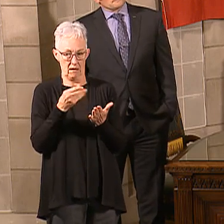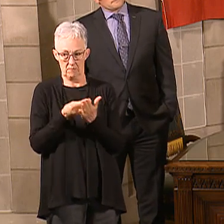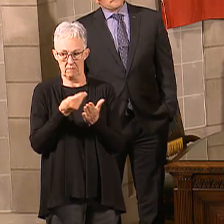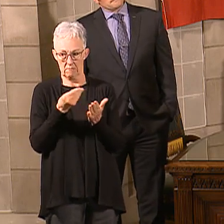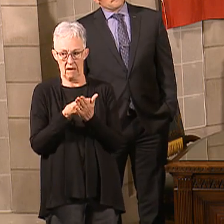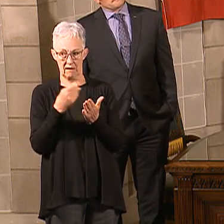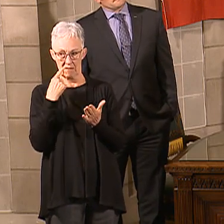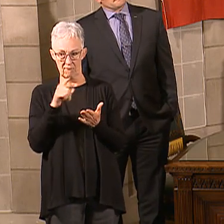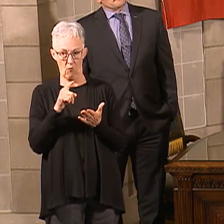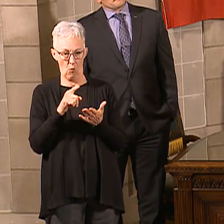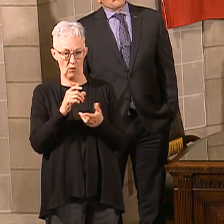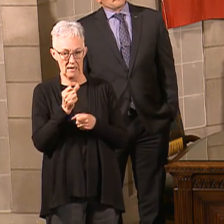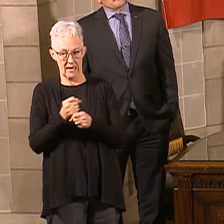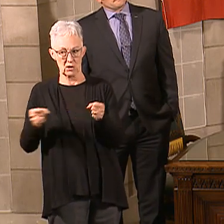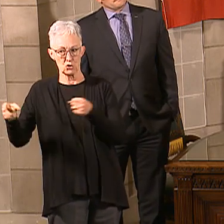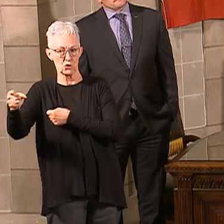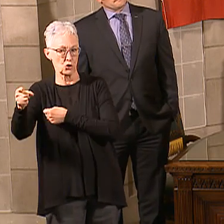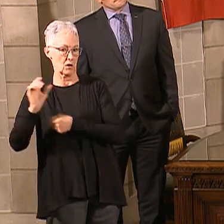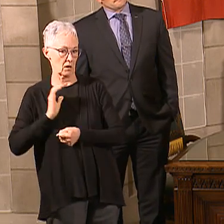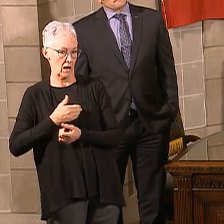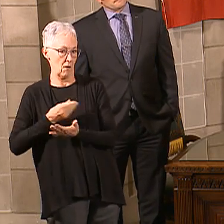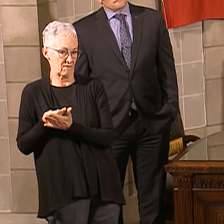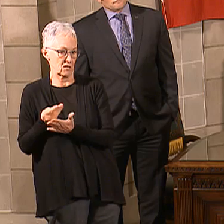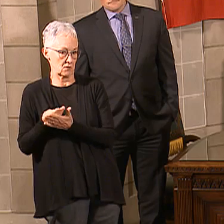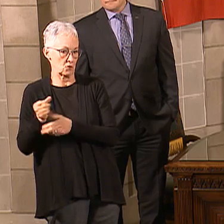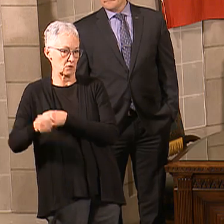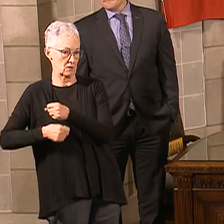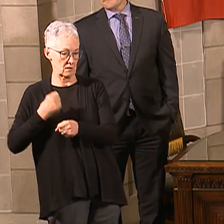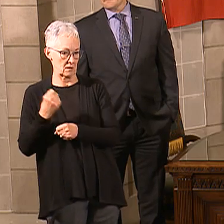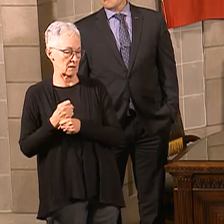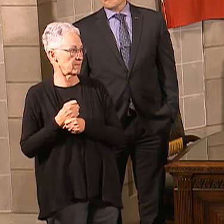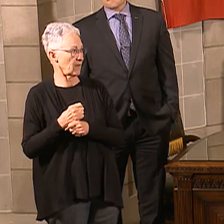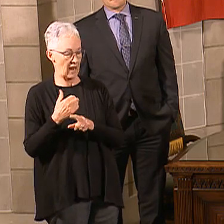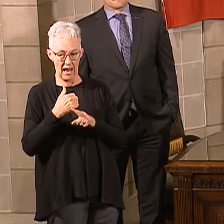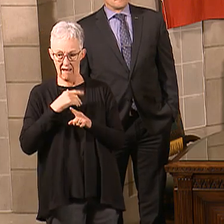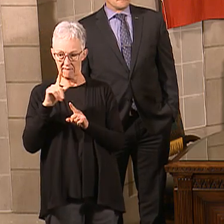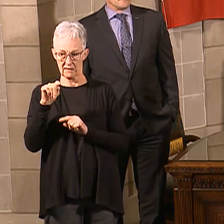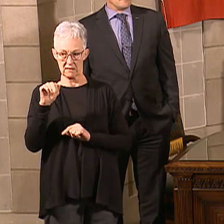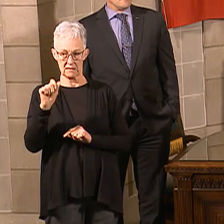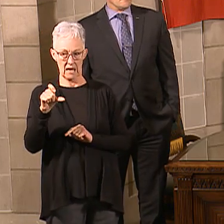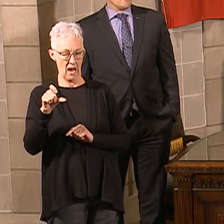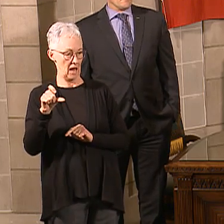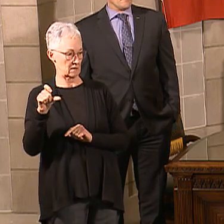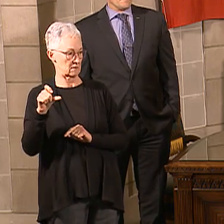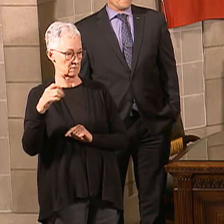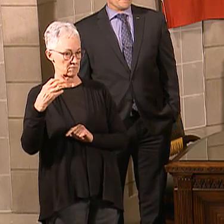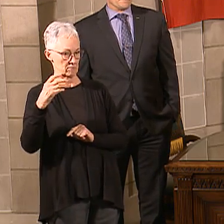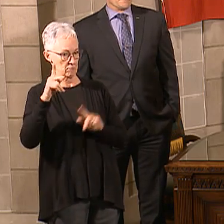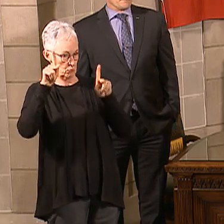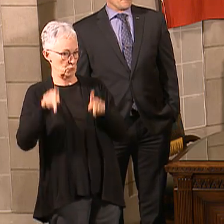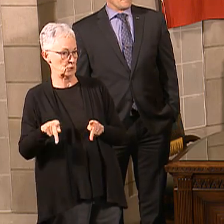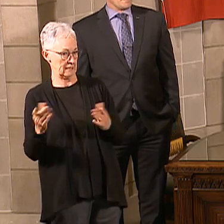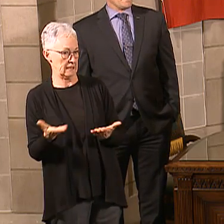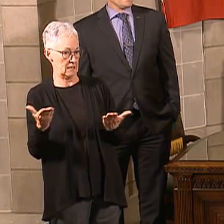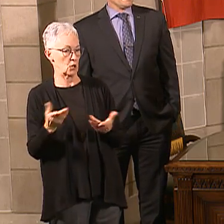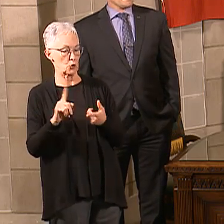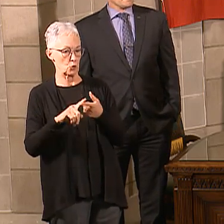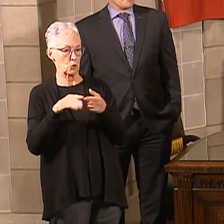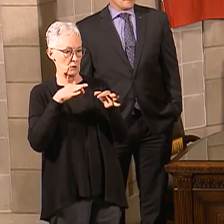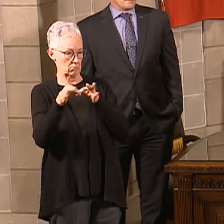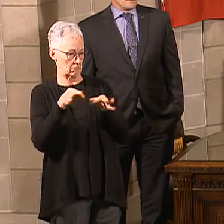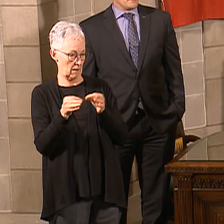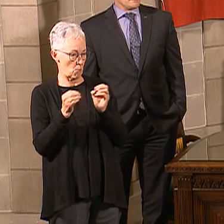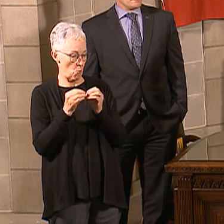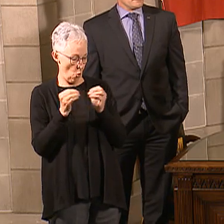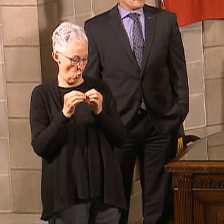year. If you got further questions on that, again, I've got the tax commissioner here to be able to talk about it. A couple more things I want to hit upon